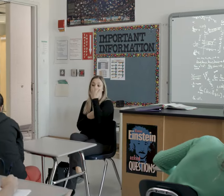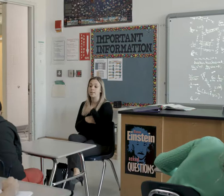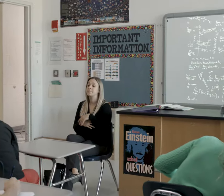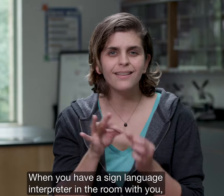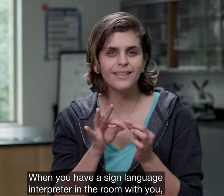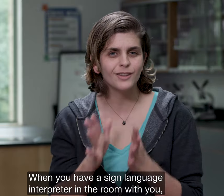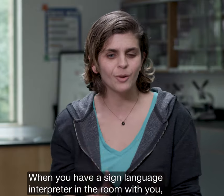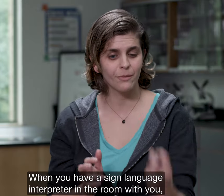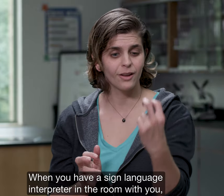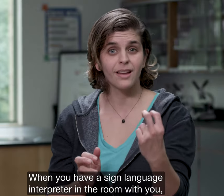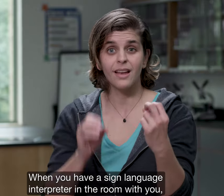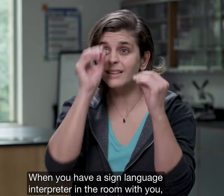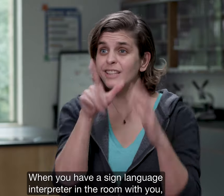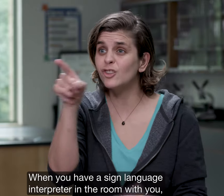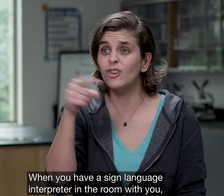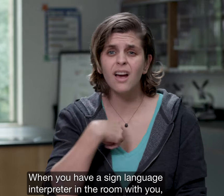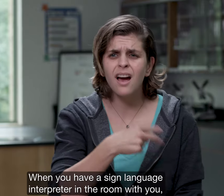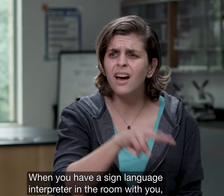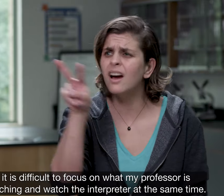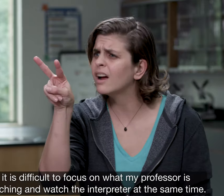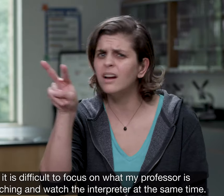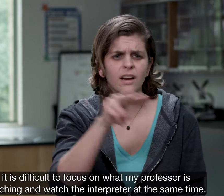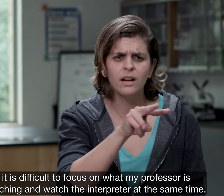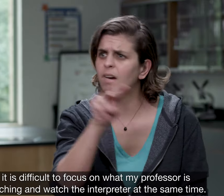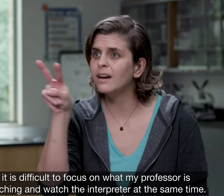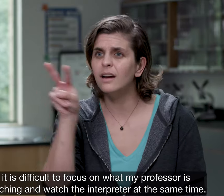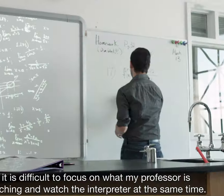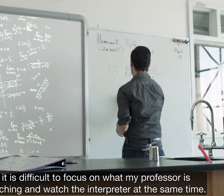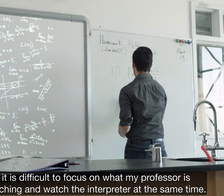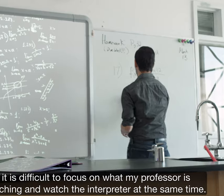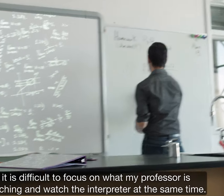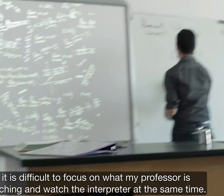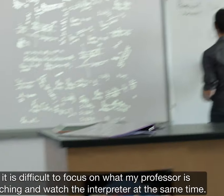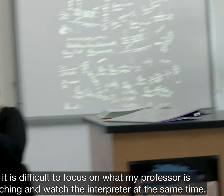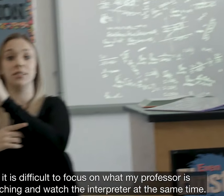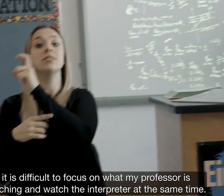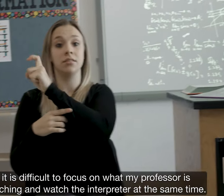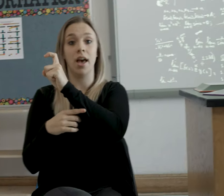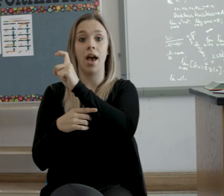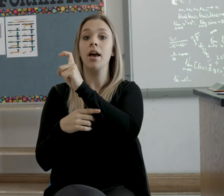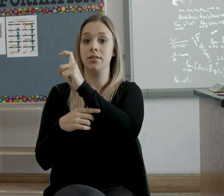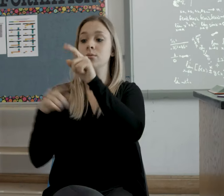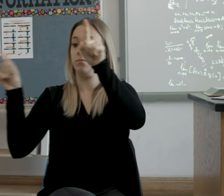When you have a sign language interpreter in the room with you, it's difficult to focus on what my professor is teaching and watching interpreter at the same time.